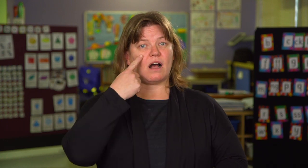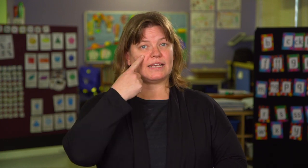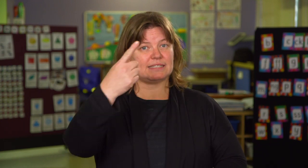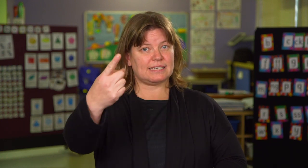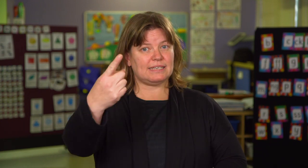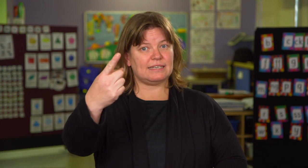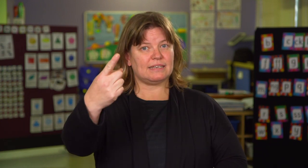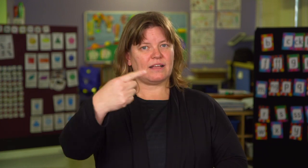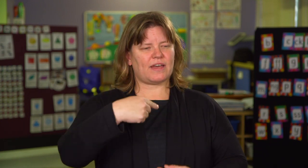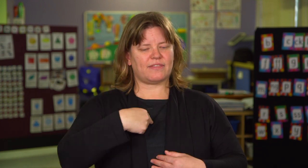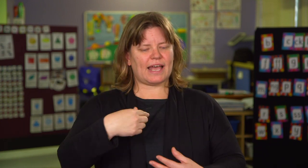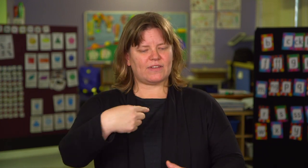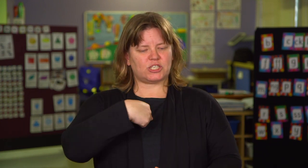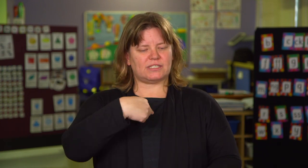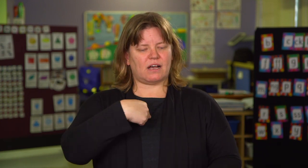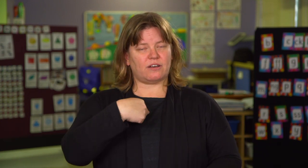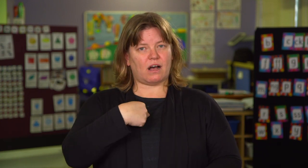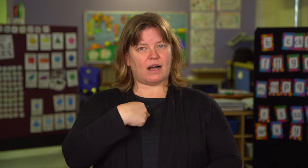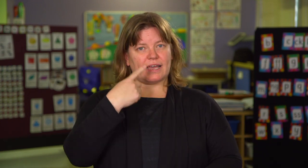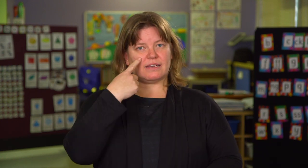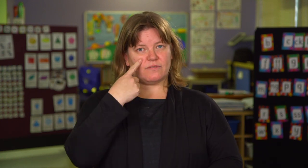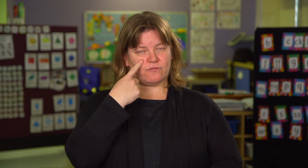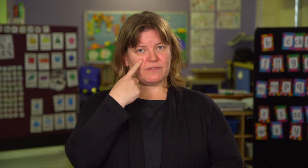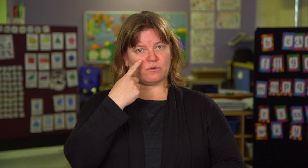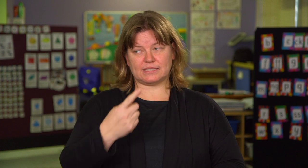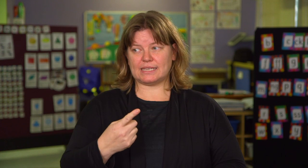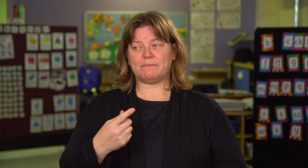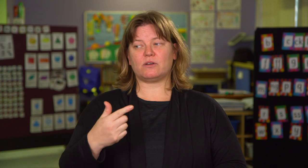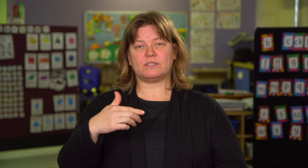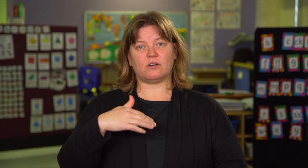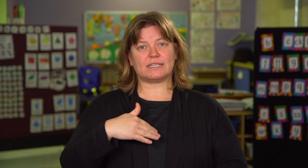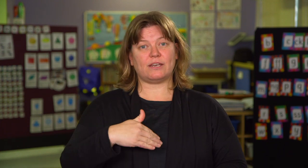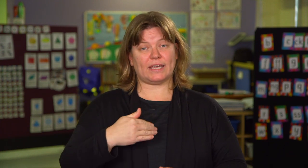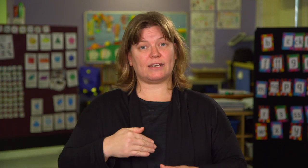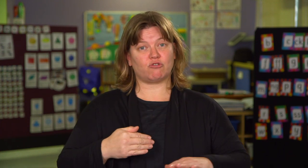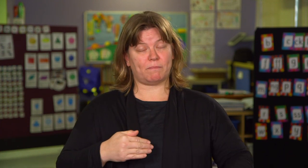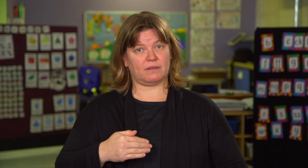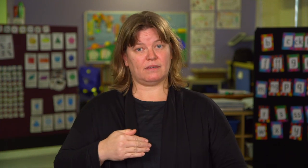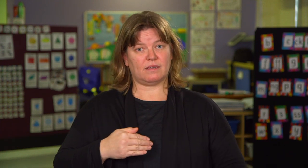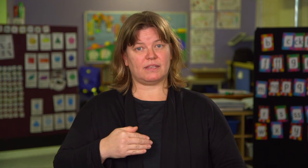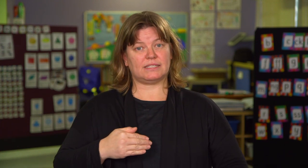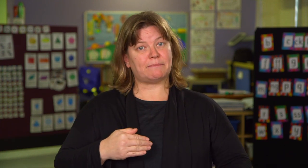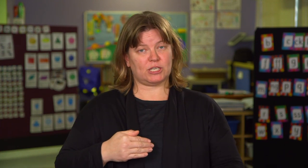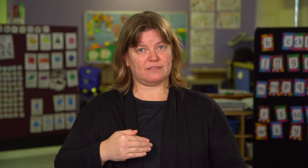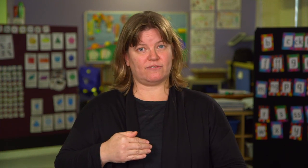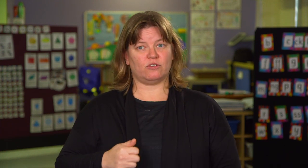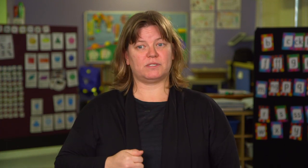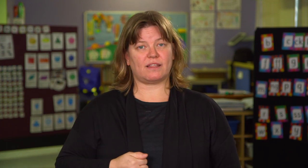I see. They haven't actually signed I before the C because in Auslan you can drop the subject of a verb. So they've